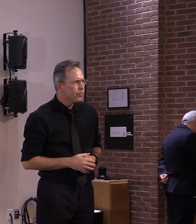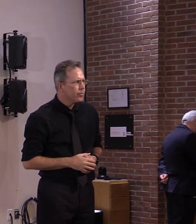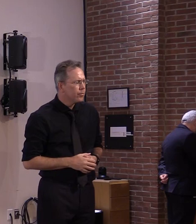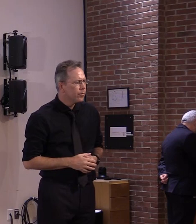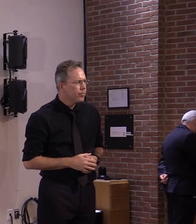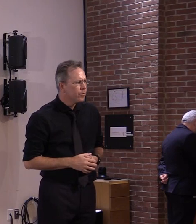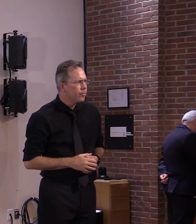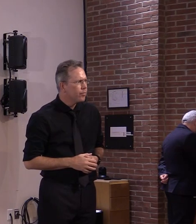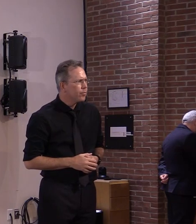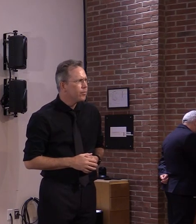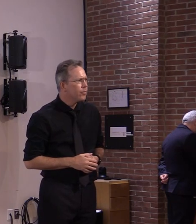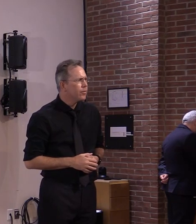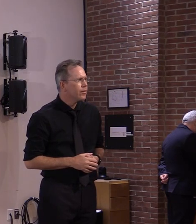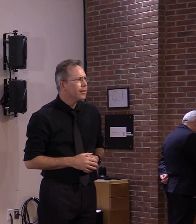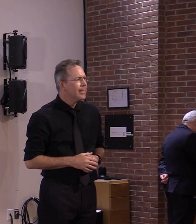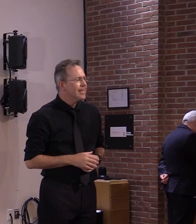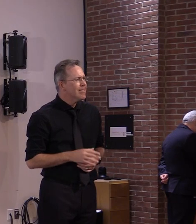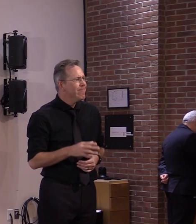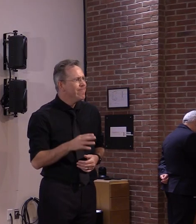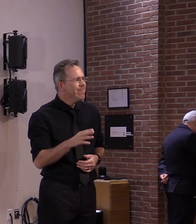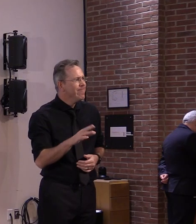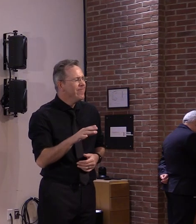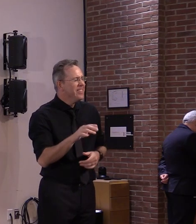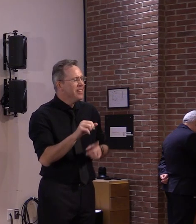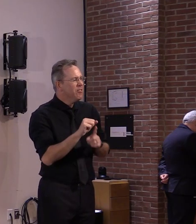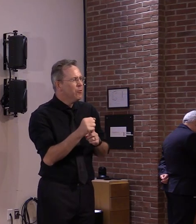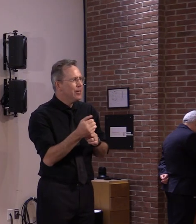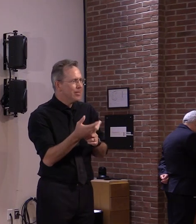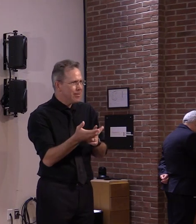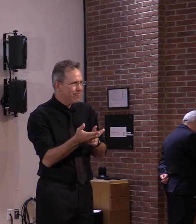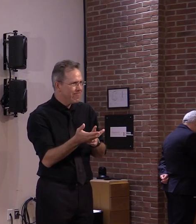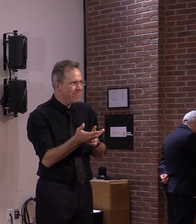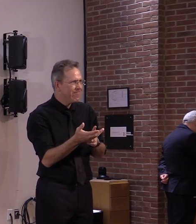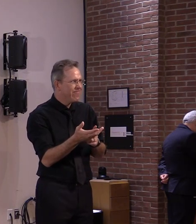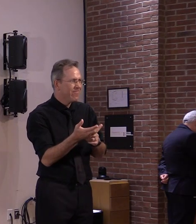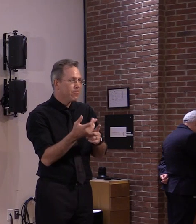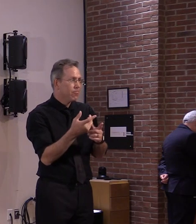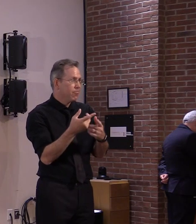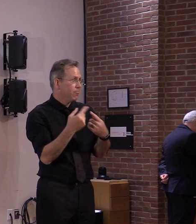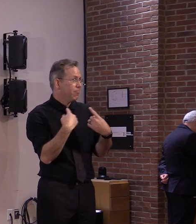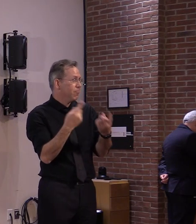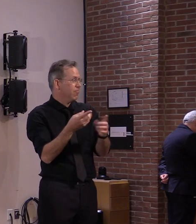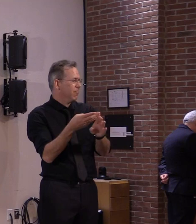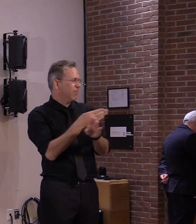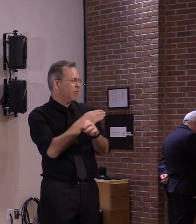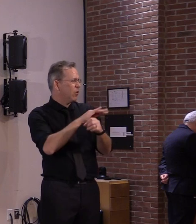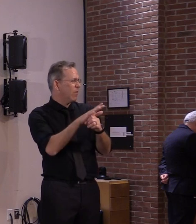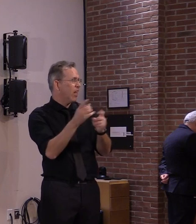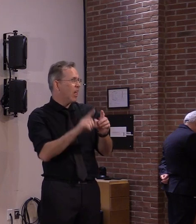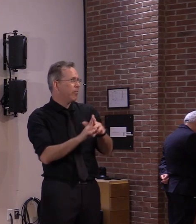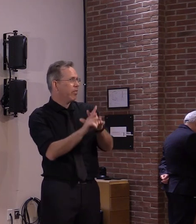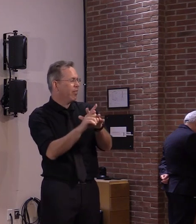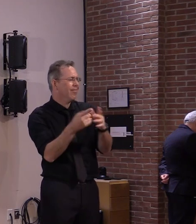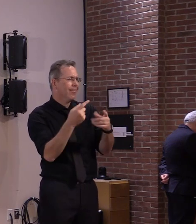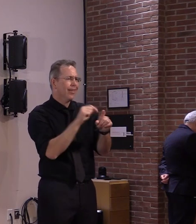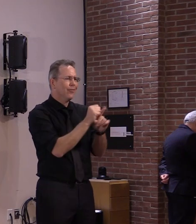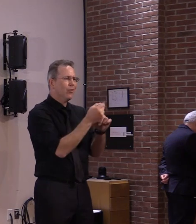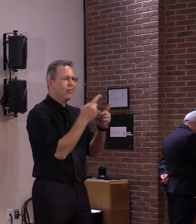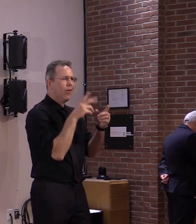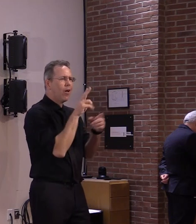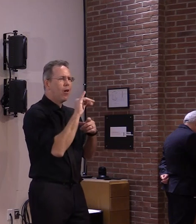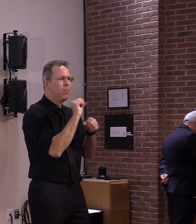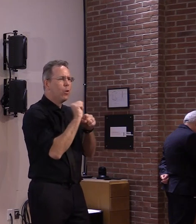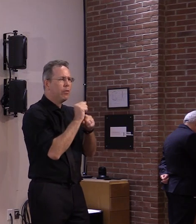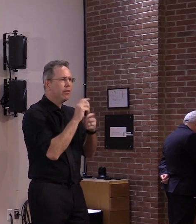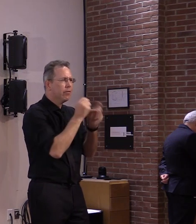it's a situation that occurs even outside of the pandemic, certainly with the high number of filings,